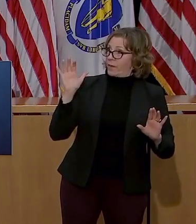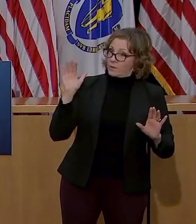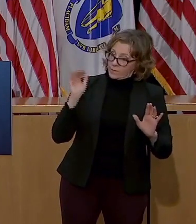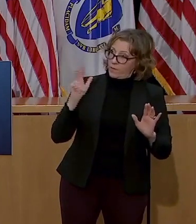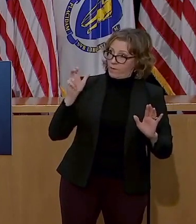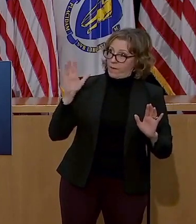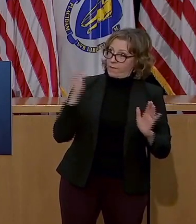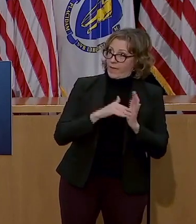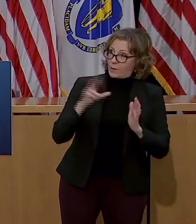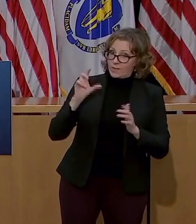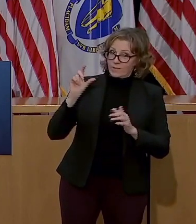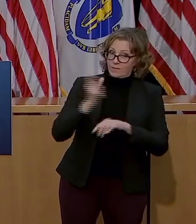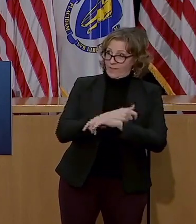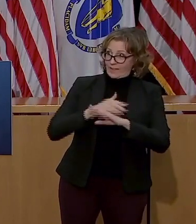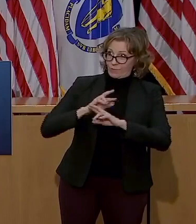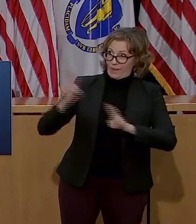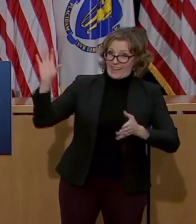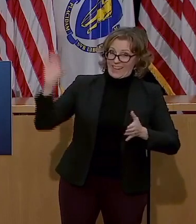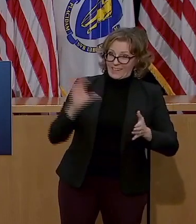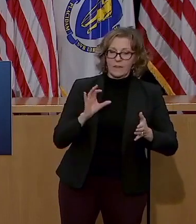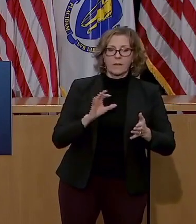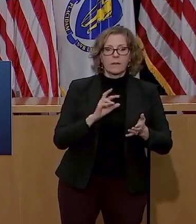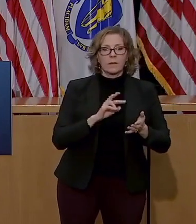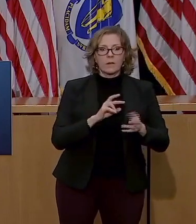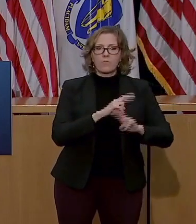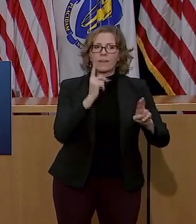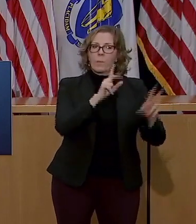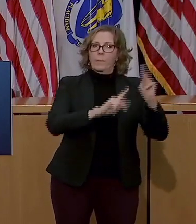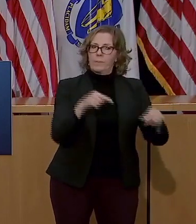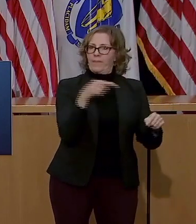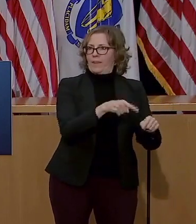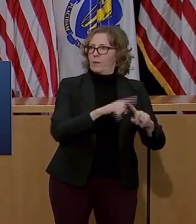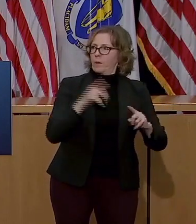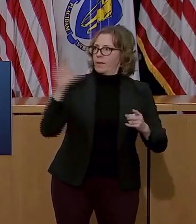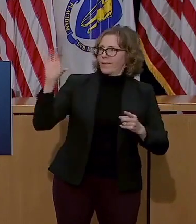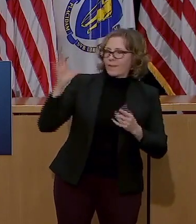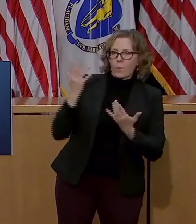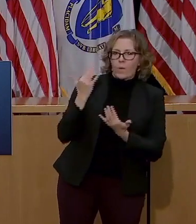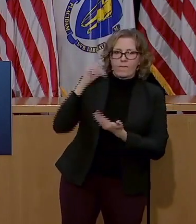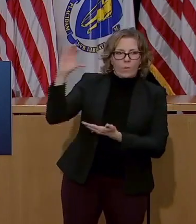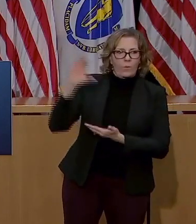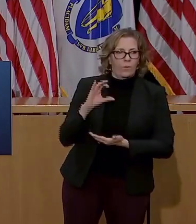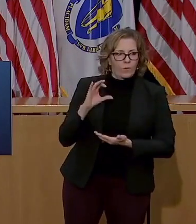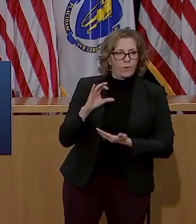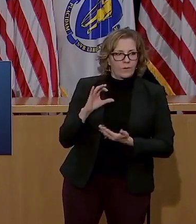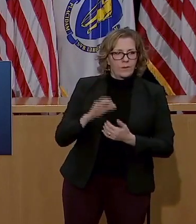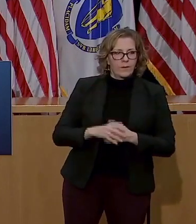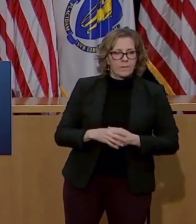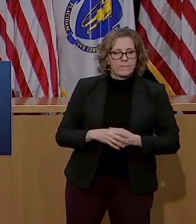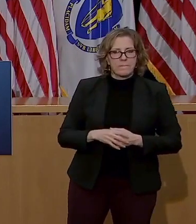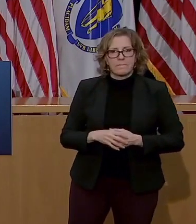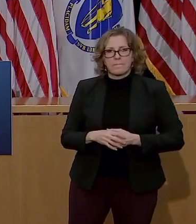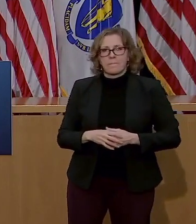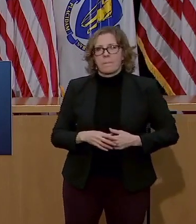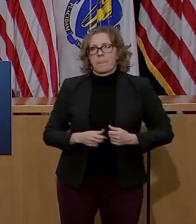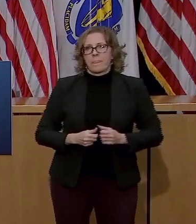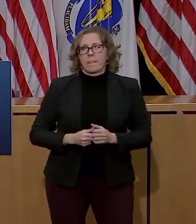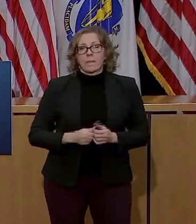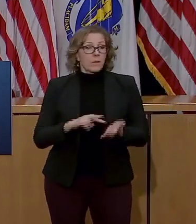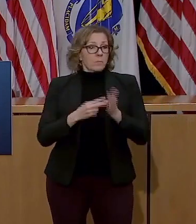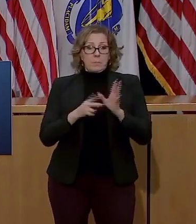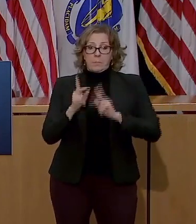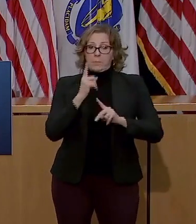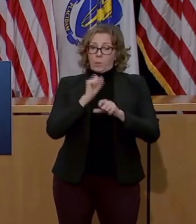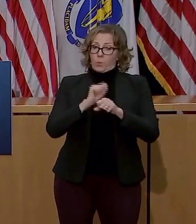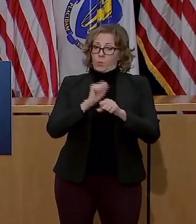open up. And it doesn't mean that folks in phase 1, like the COVID-facing healthcare workers, can't